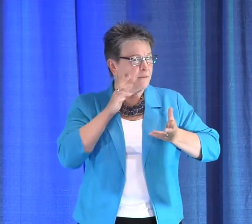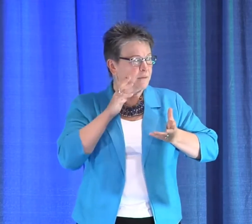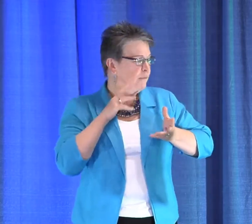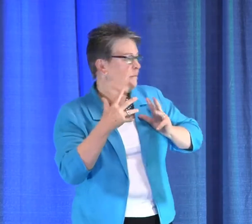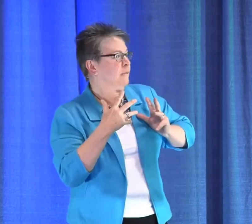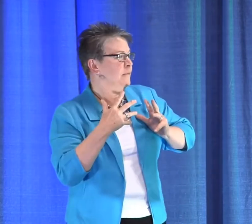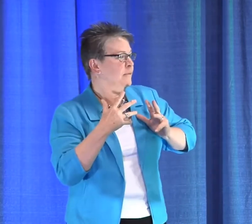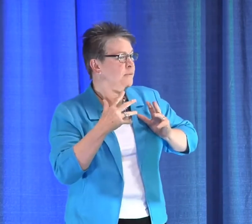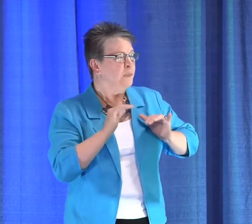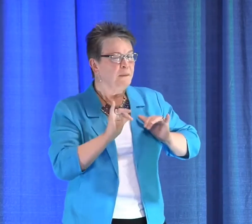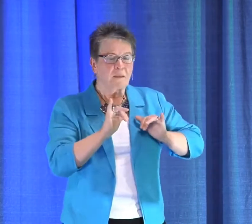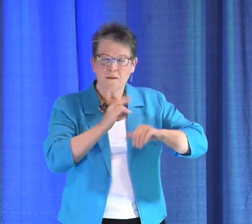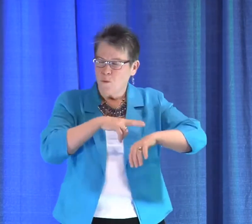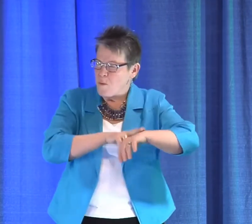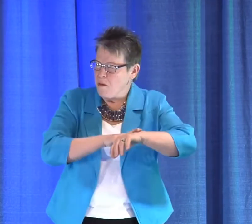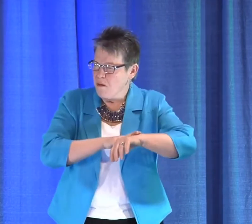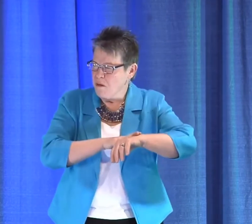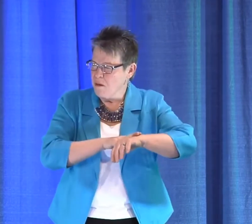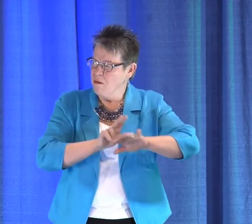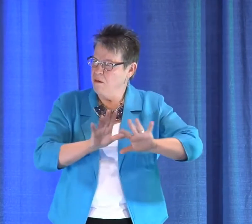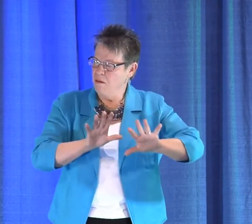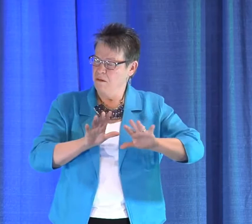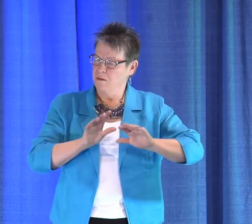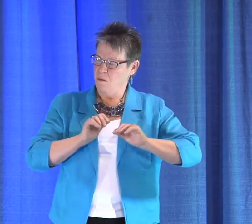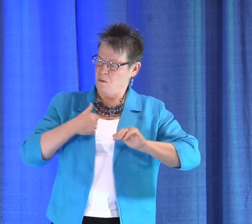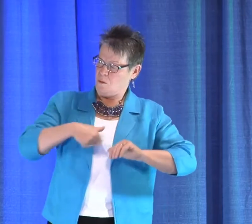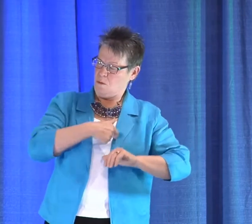people don't always realize, oh, you're going to be an interpreter?